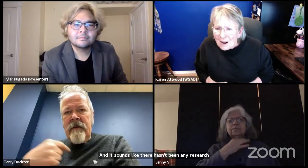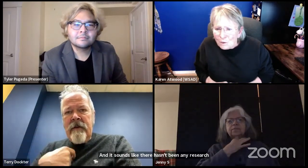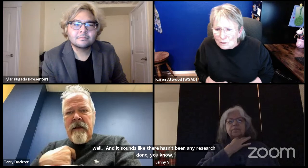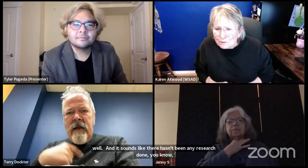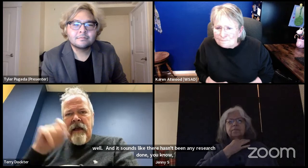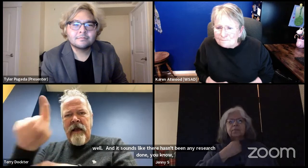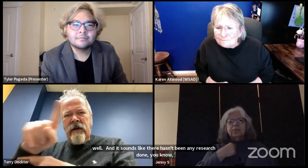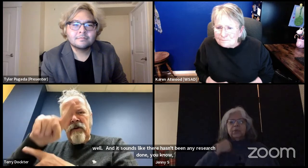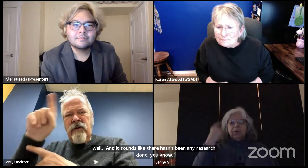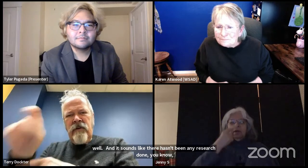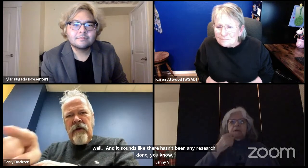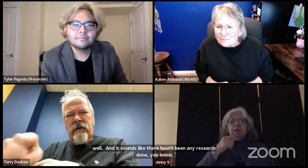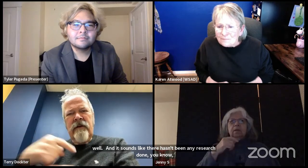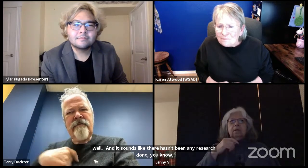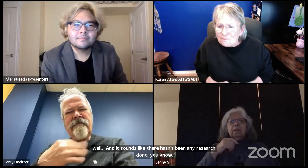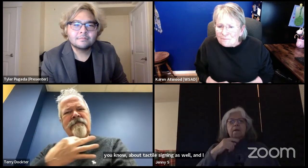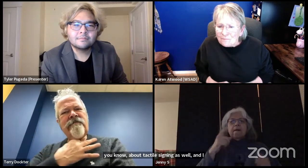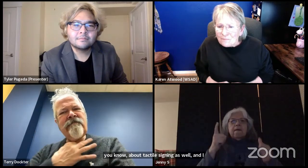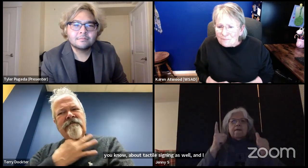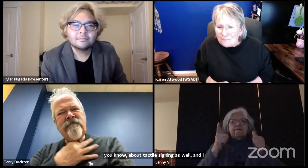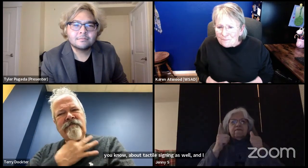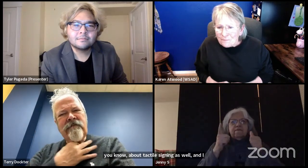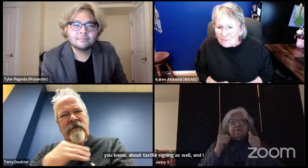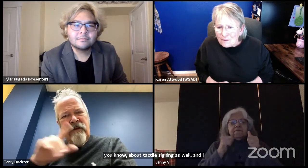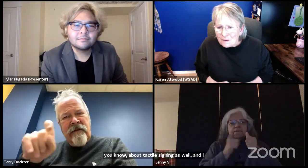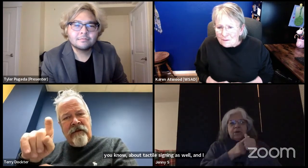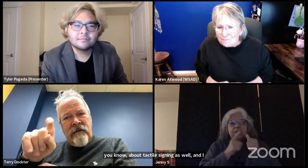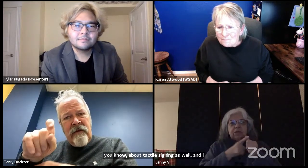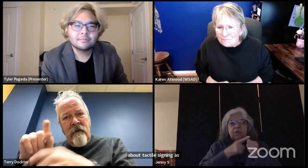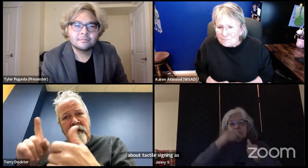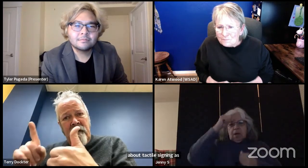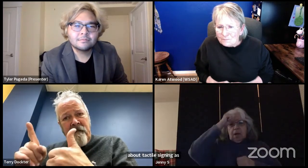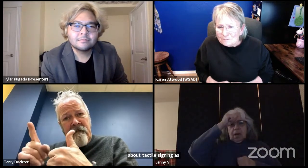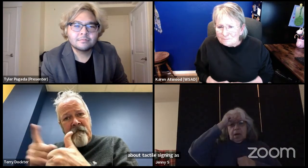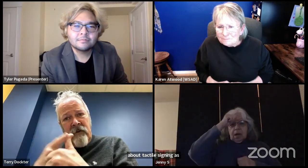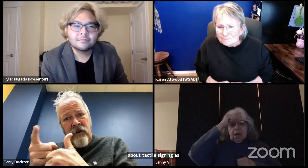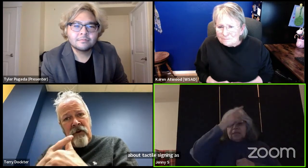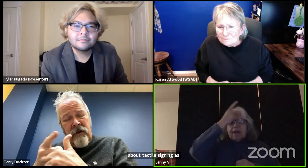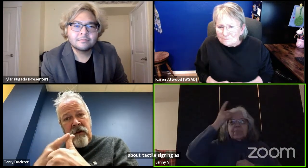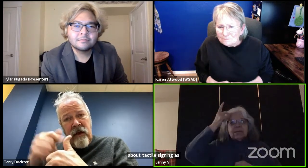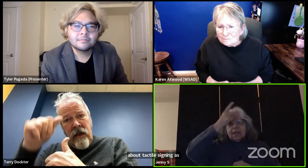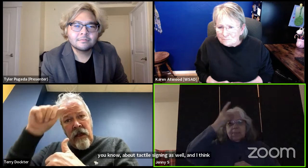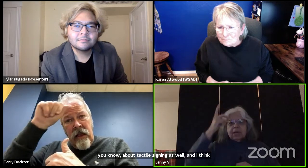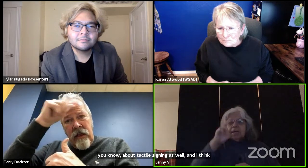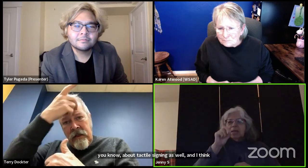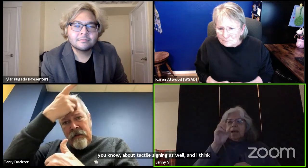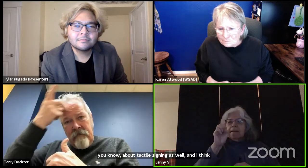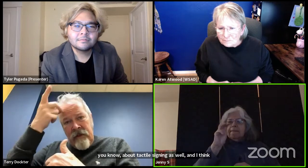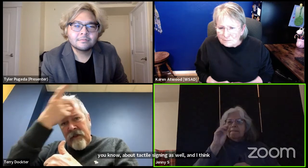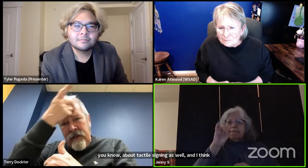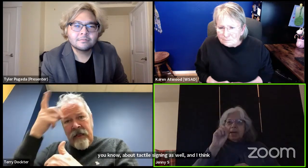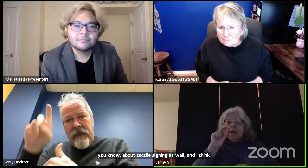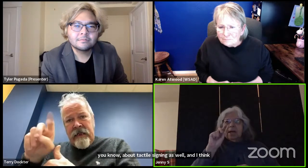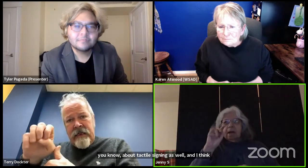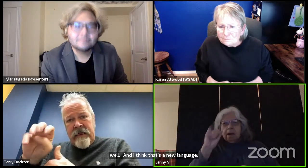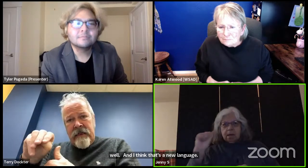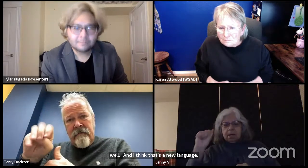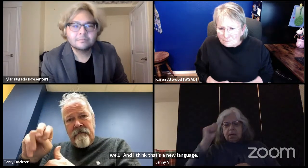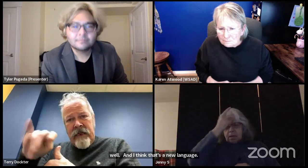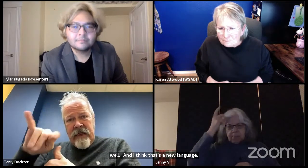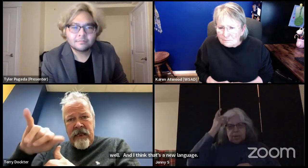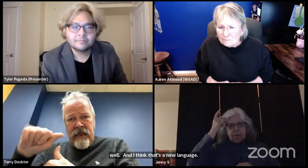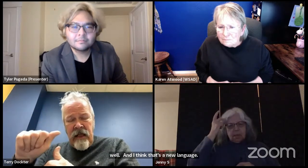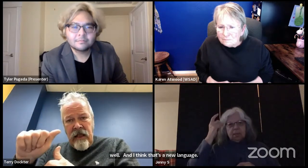This is Jenny. I have a question about, well, first of all, about